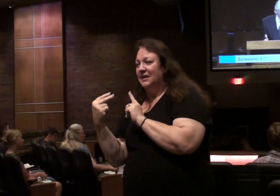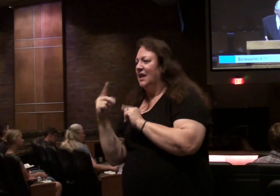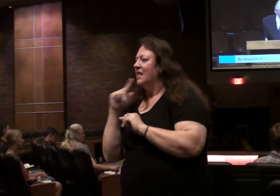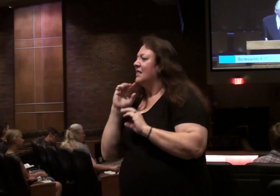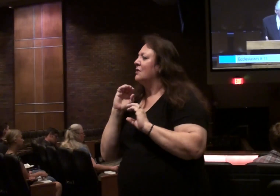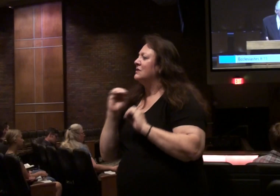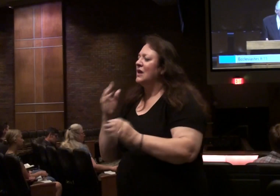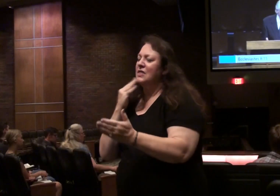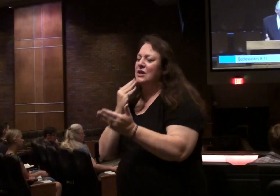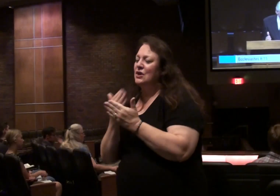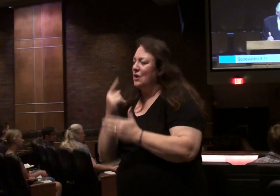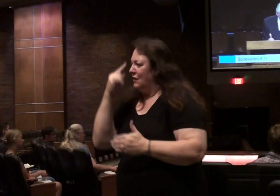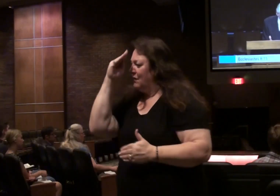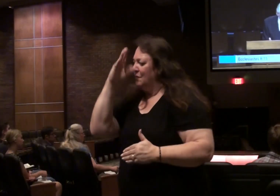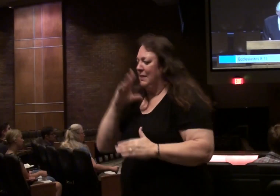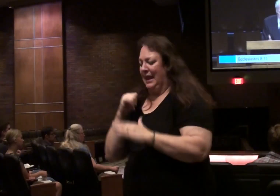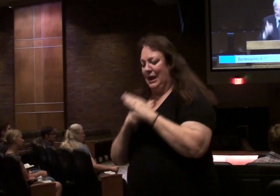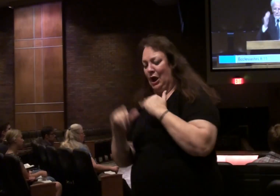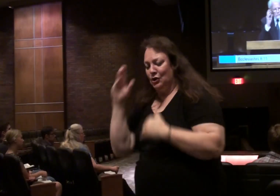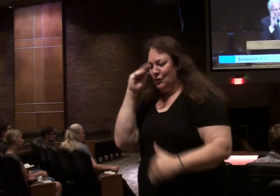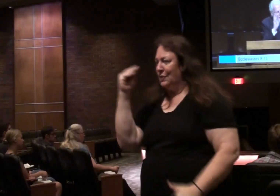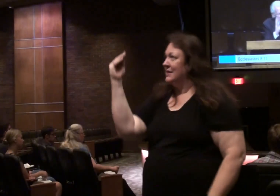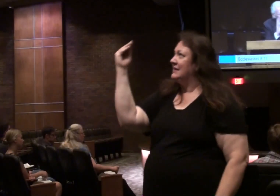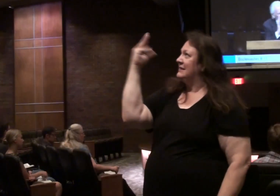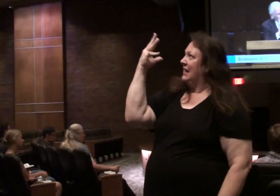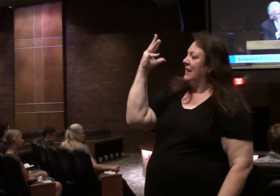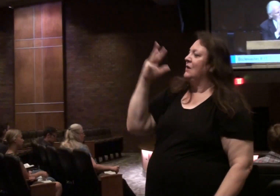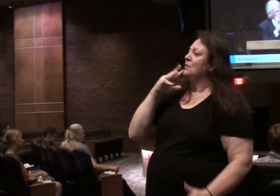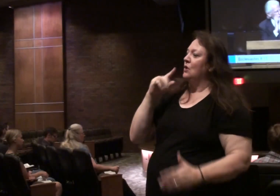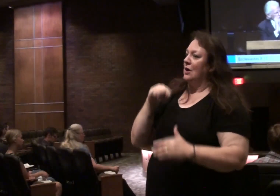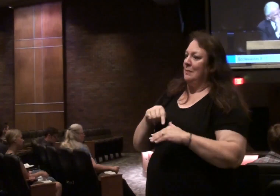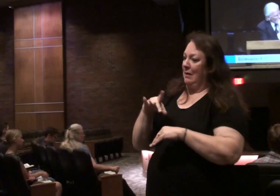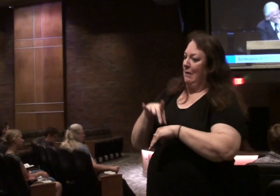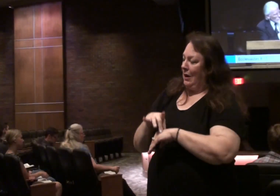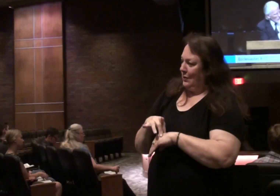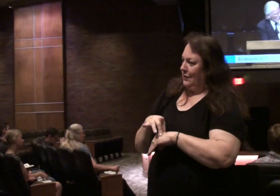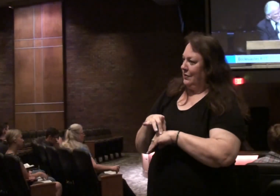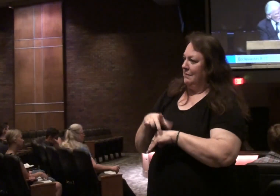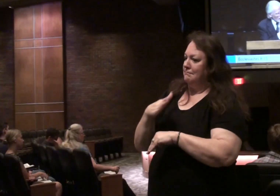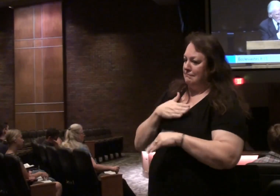is nothing good for a man under the sun. We're talking about under the sun now,